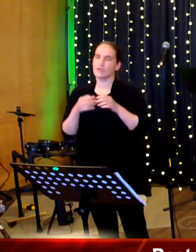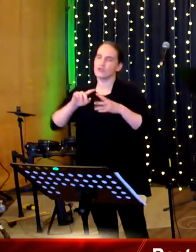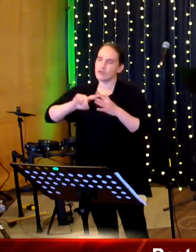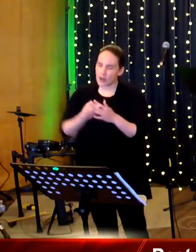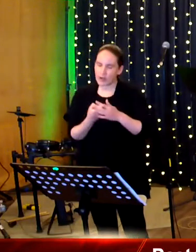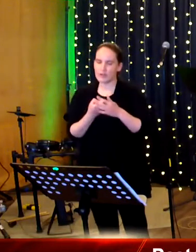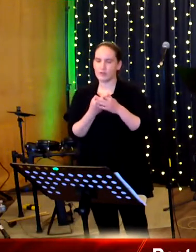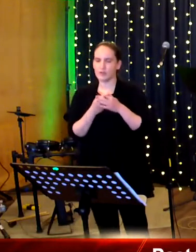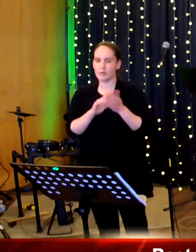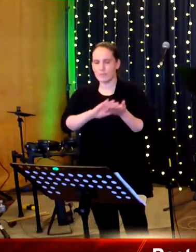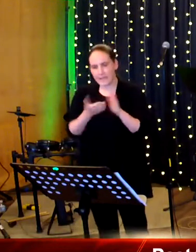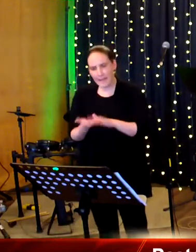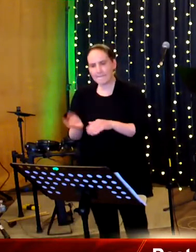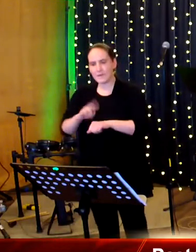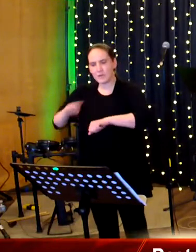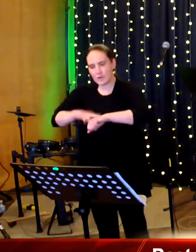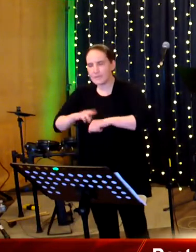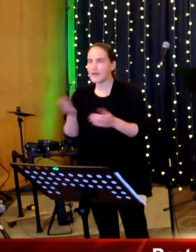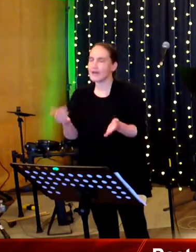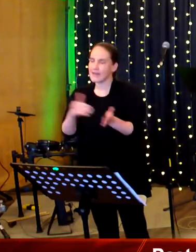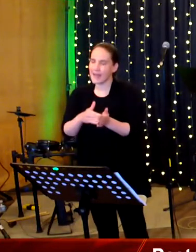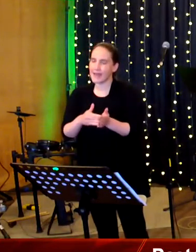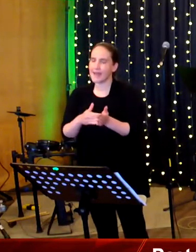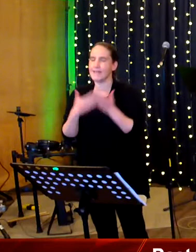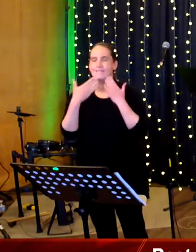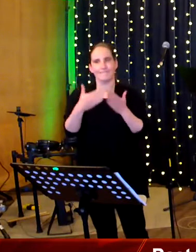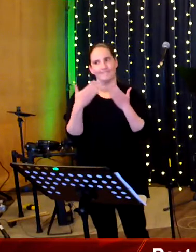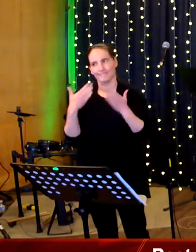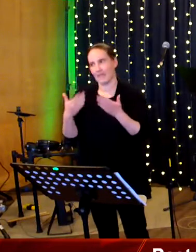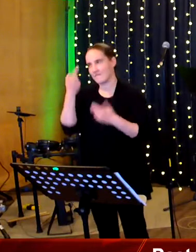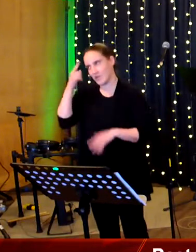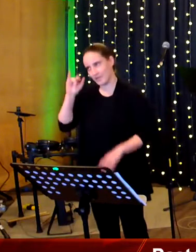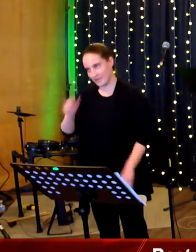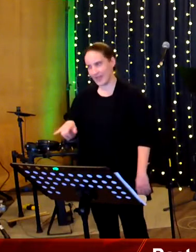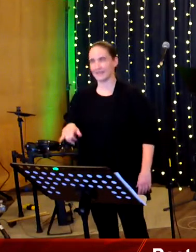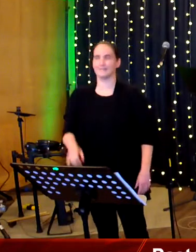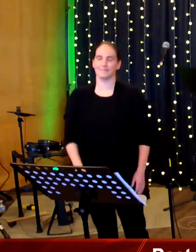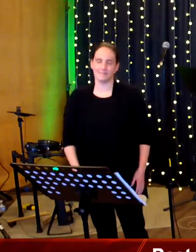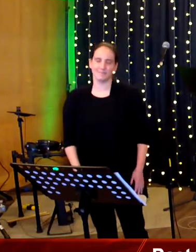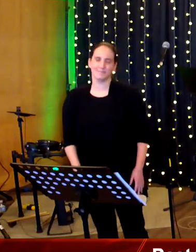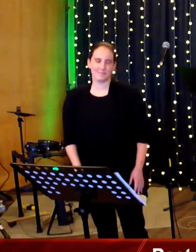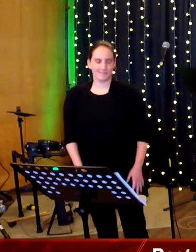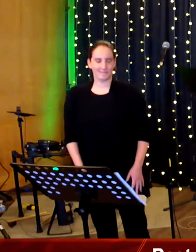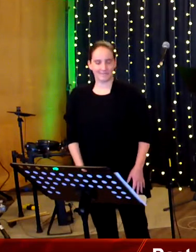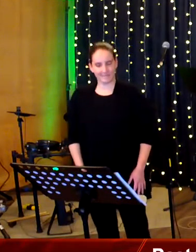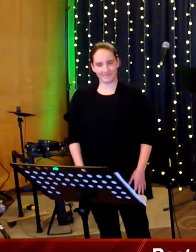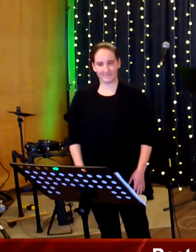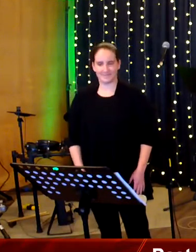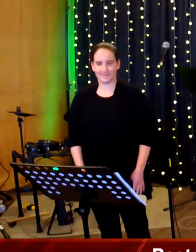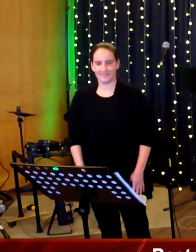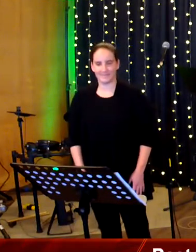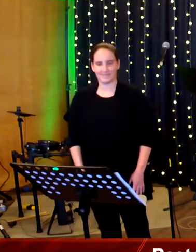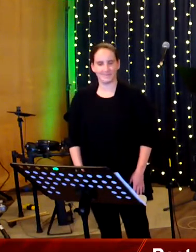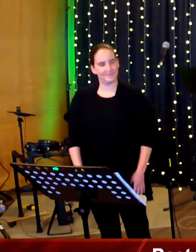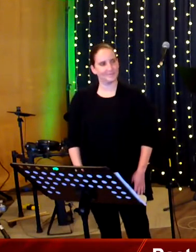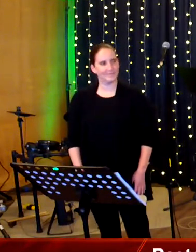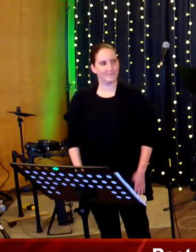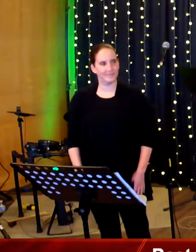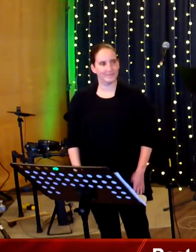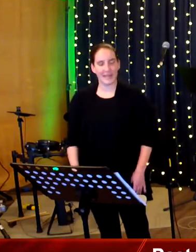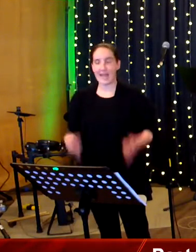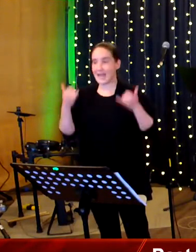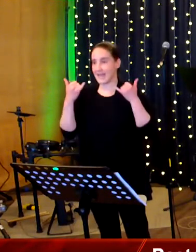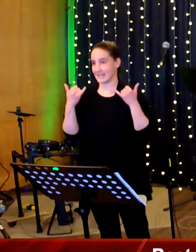really just something to be thankful for all of us to be thankful for. We are in